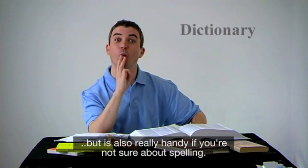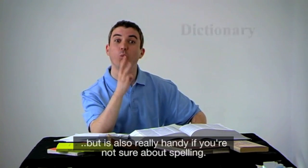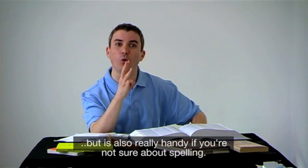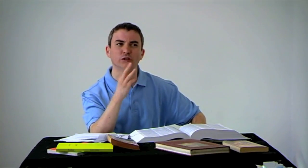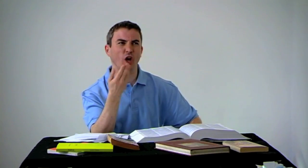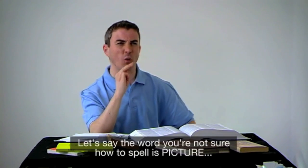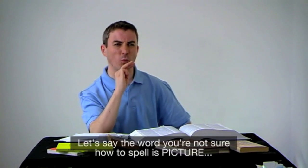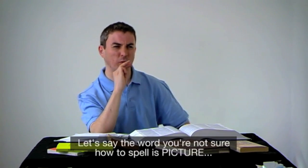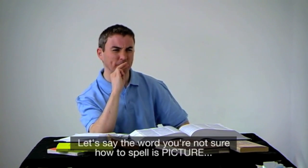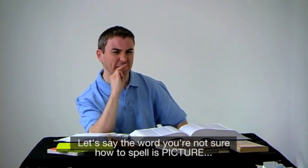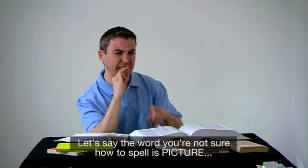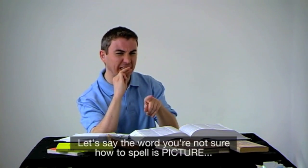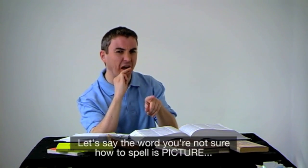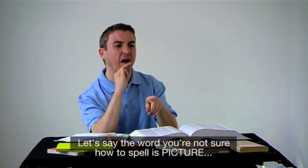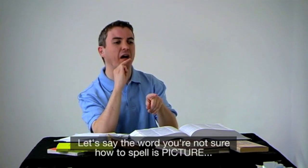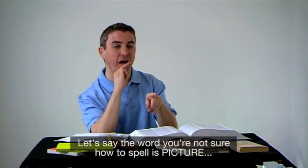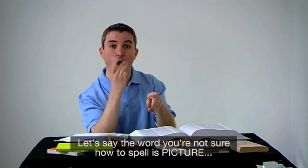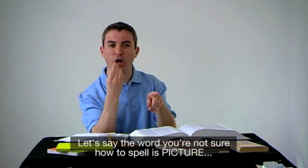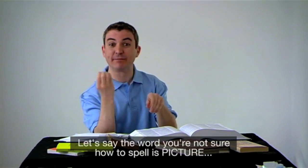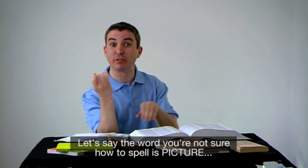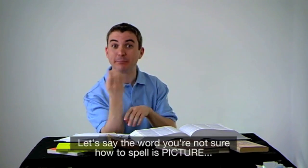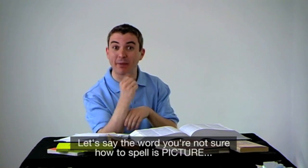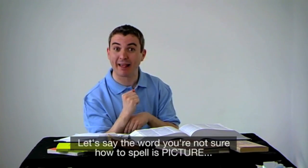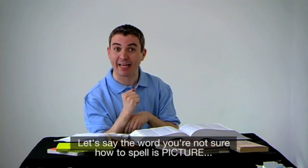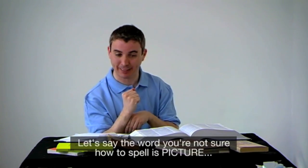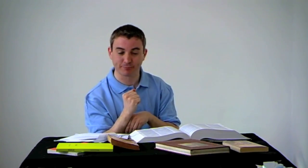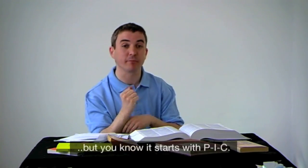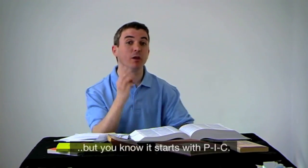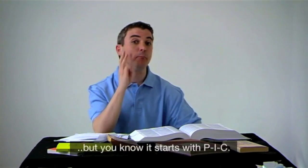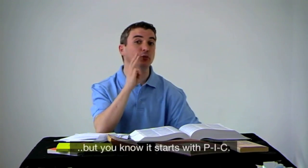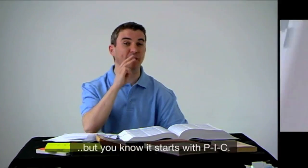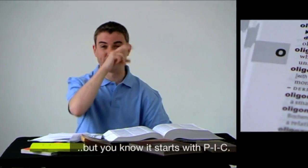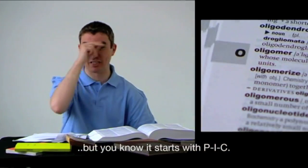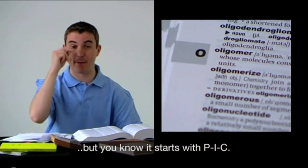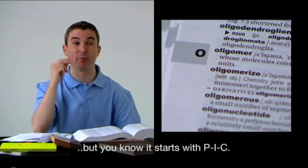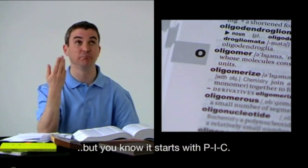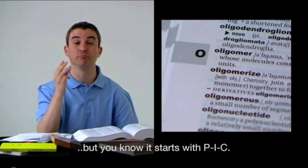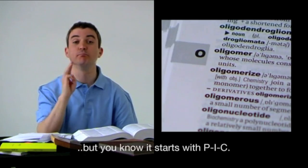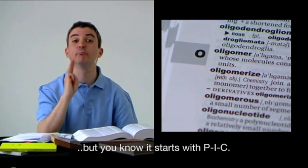say the word you're not sure how to spell is picture, but you know it starts with P-I-C.